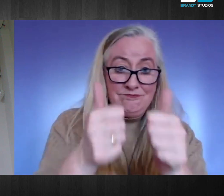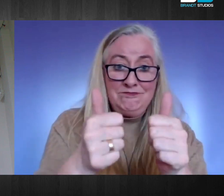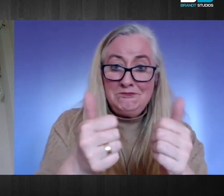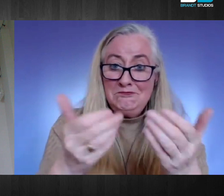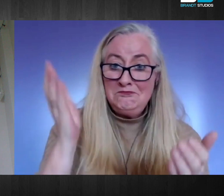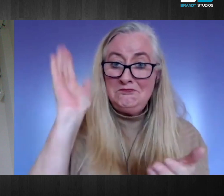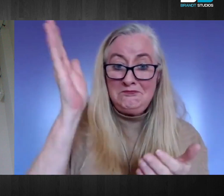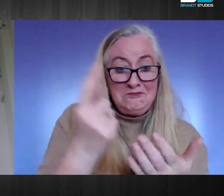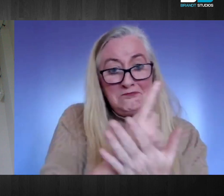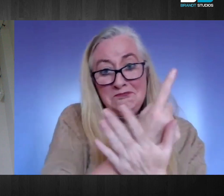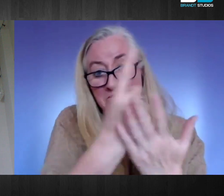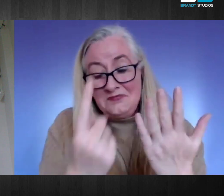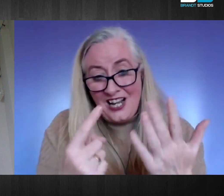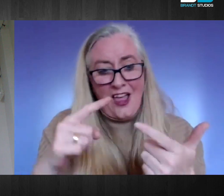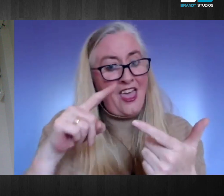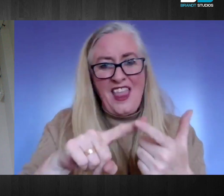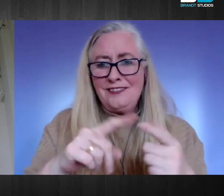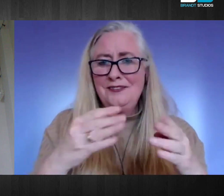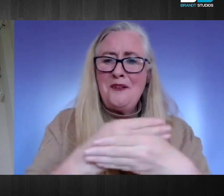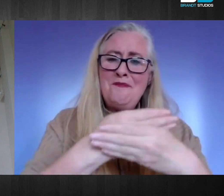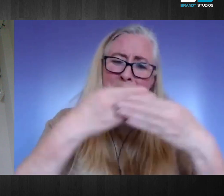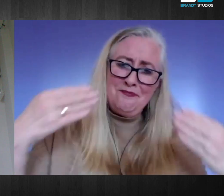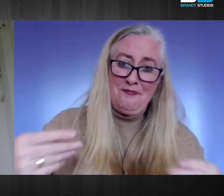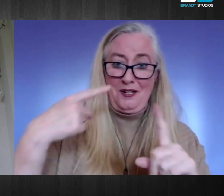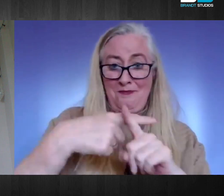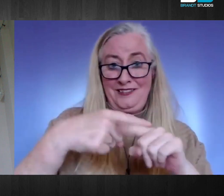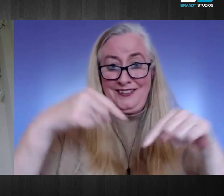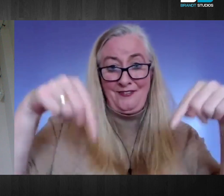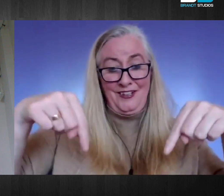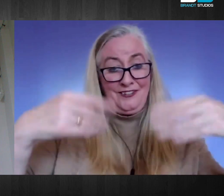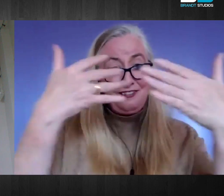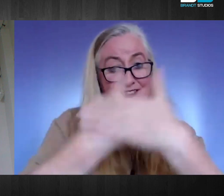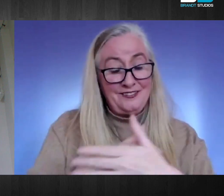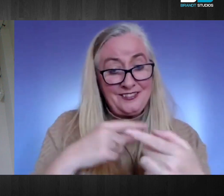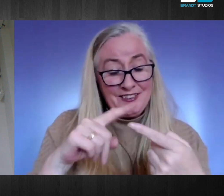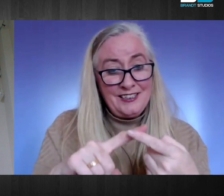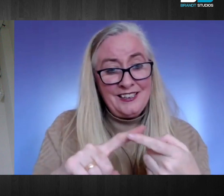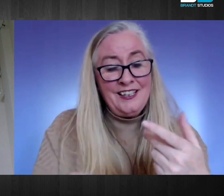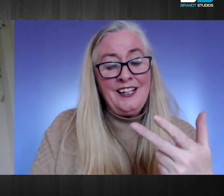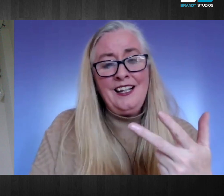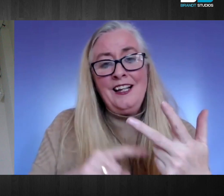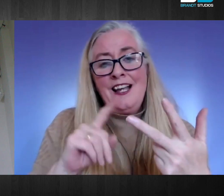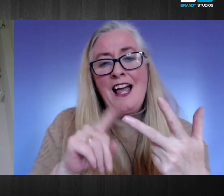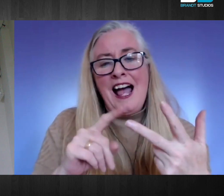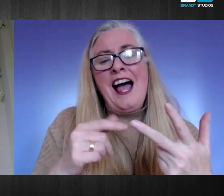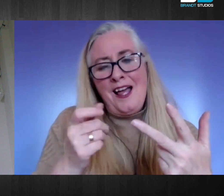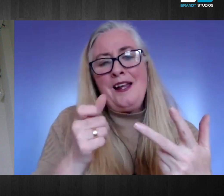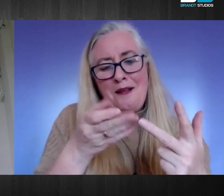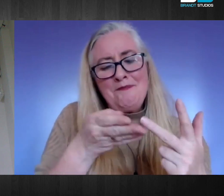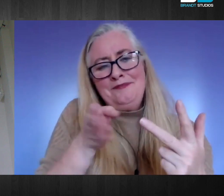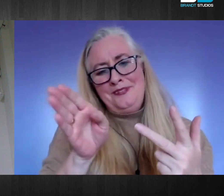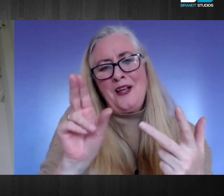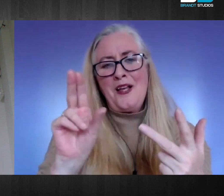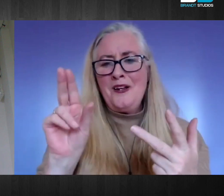is a huge positive. I suppose I'll touch on the no, but there's hope. There's hope